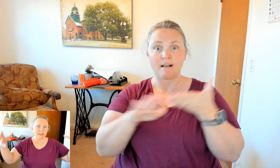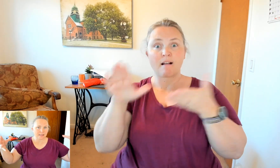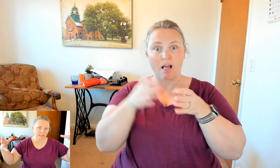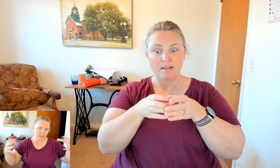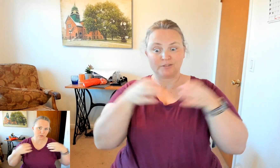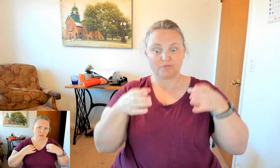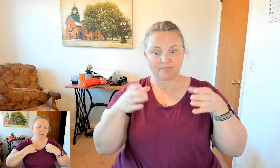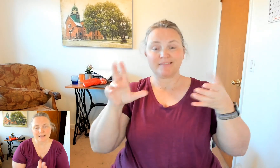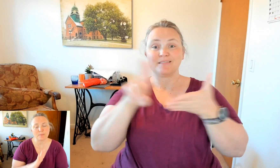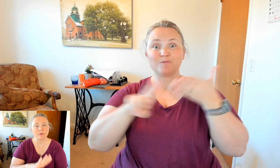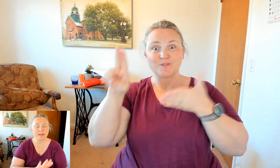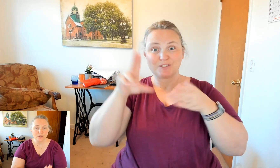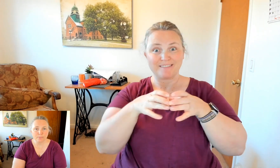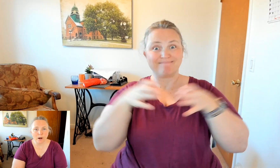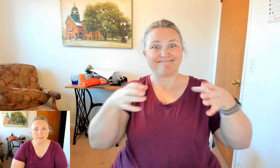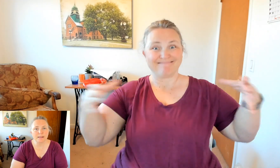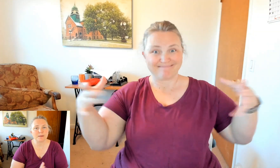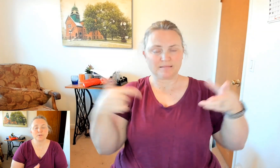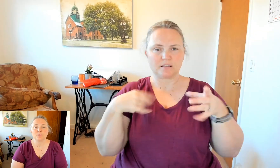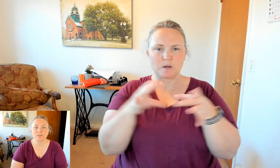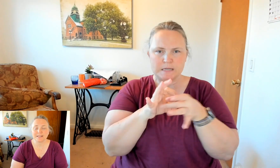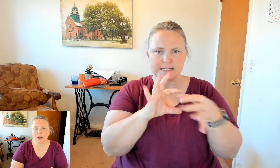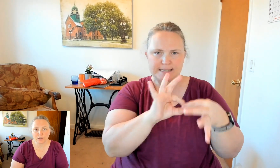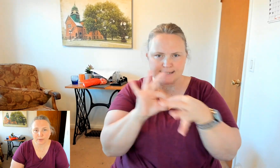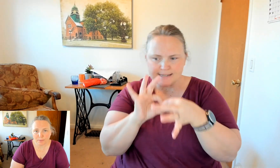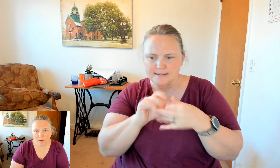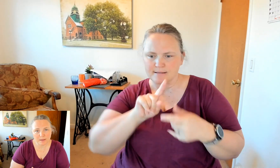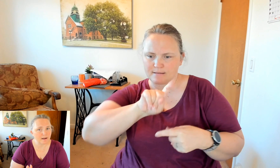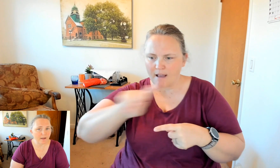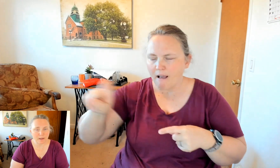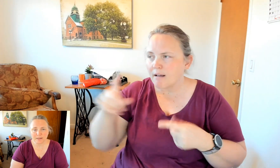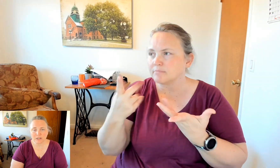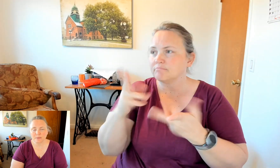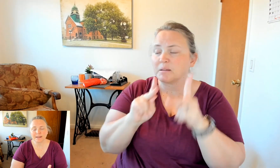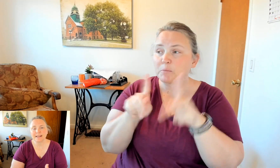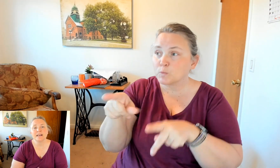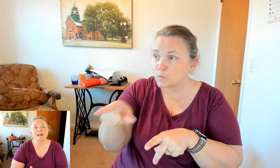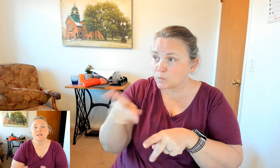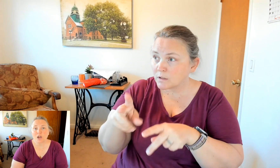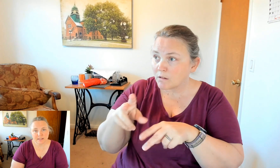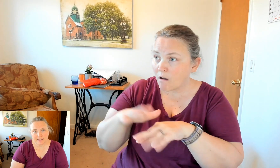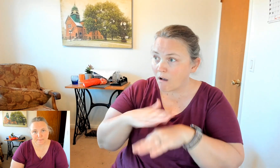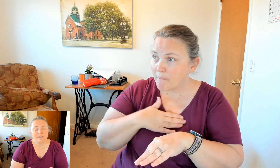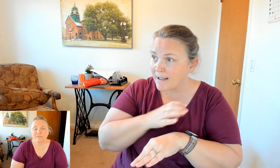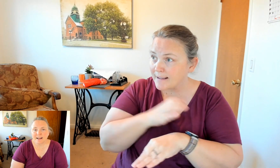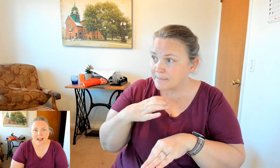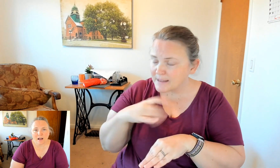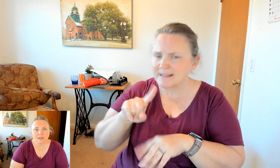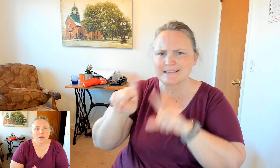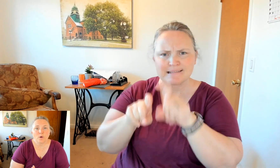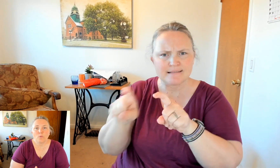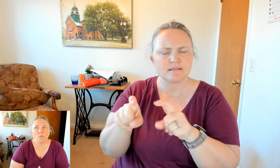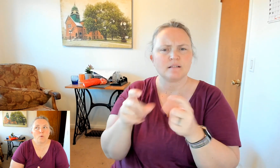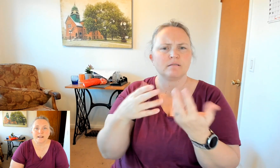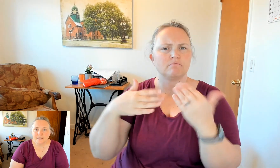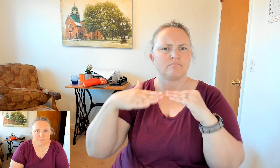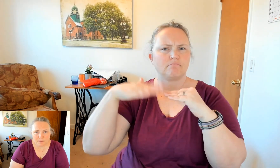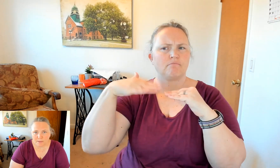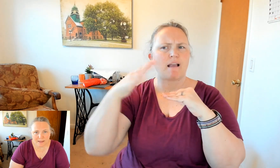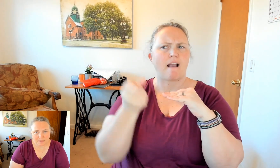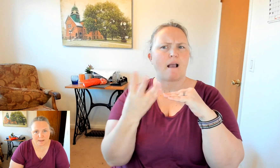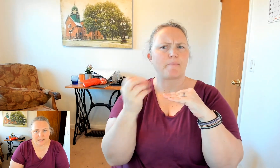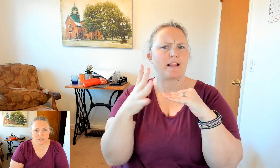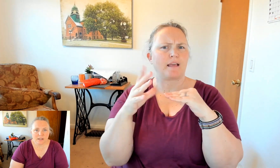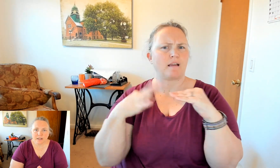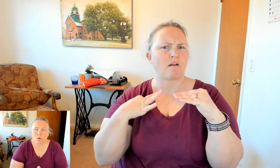and then the institution, ask people in your department, people who will sit on your reappointment and evaluation committee, talk to them, find out what is the